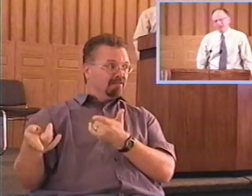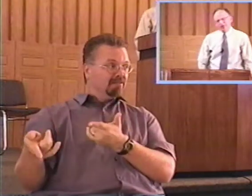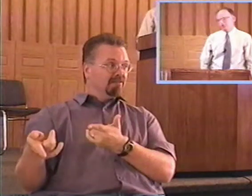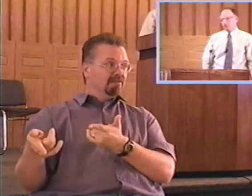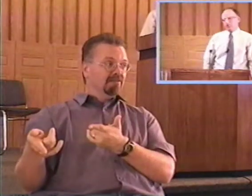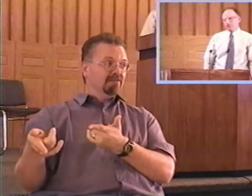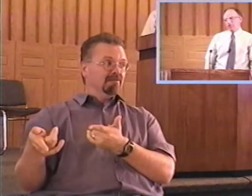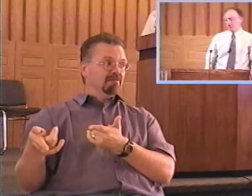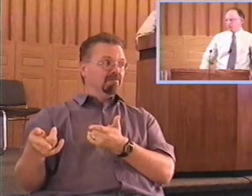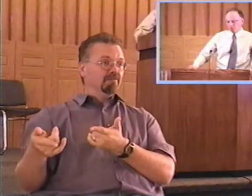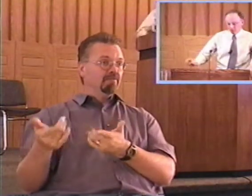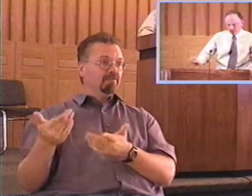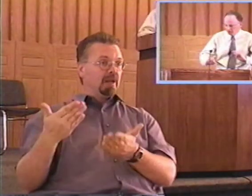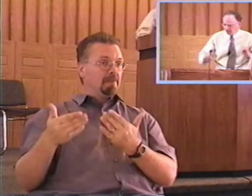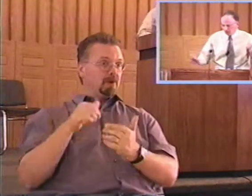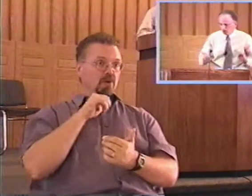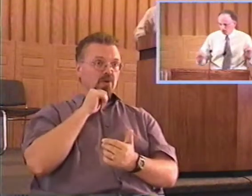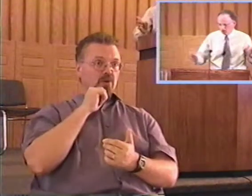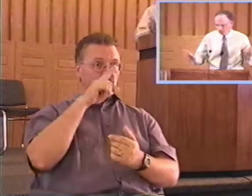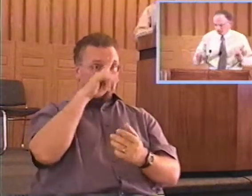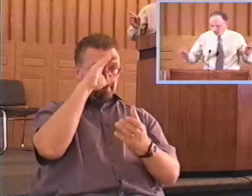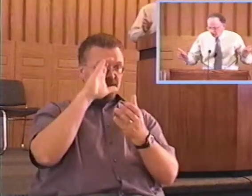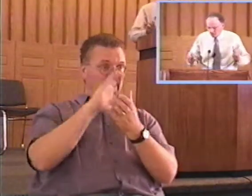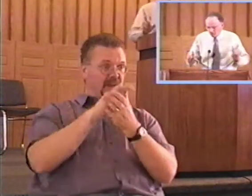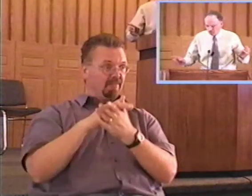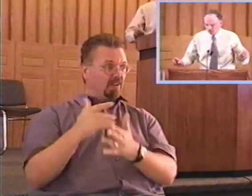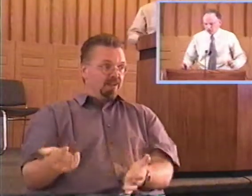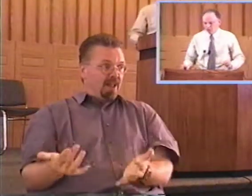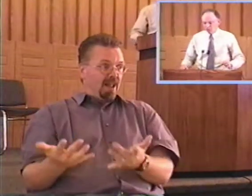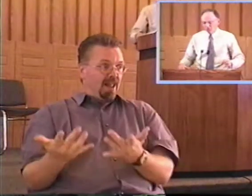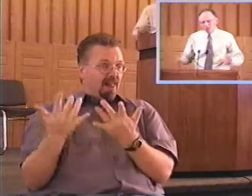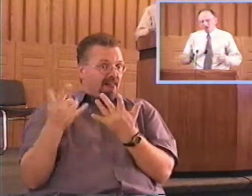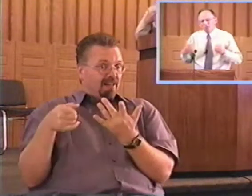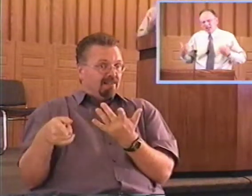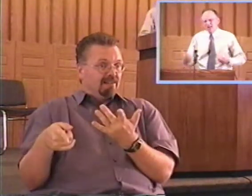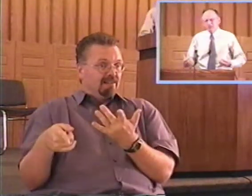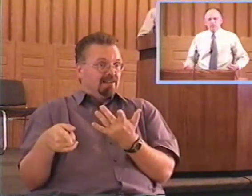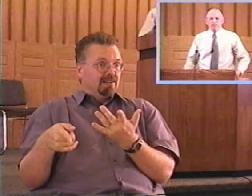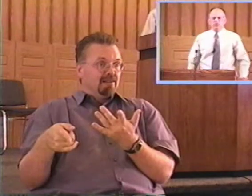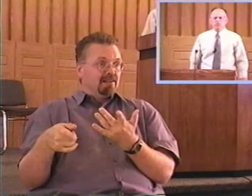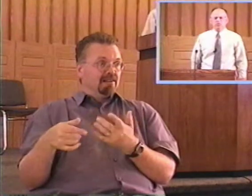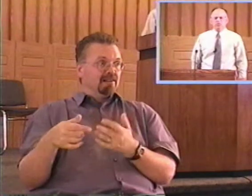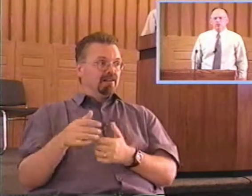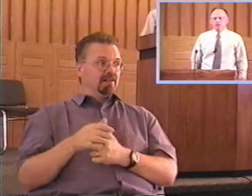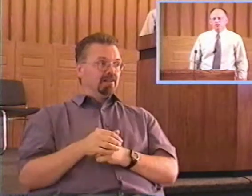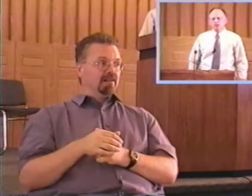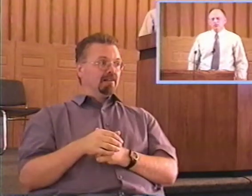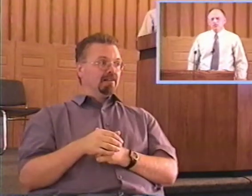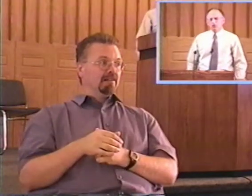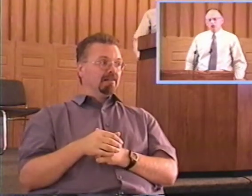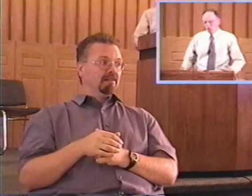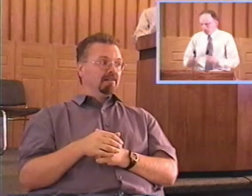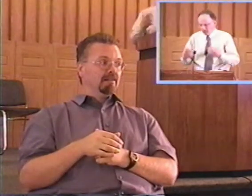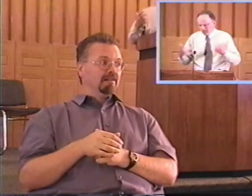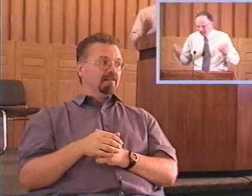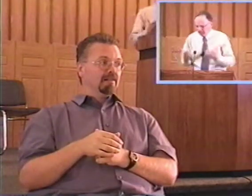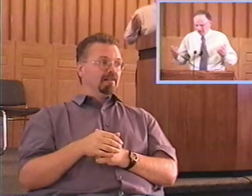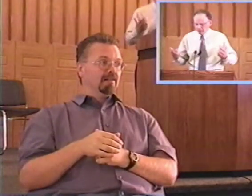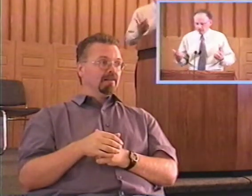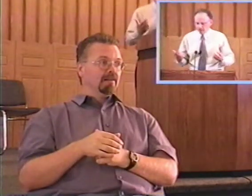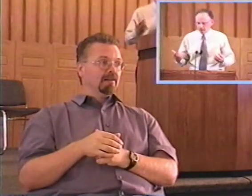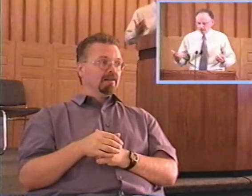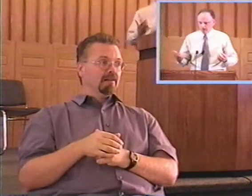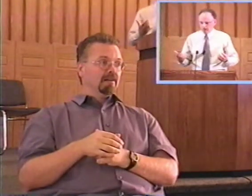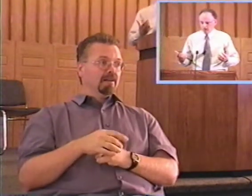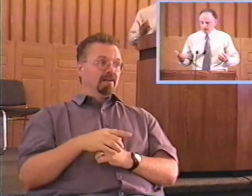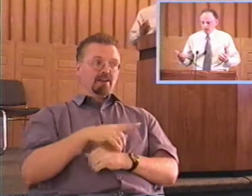You don't believe there's a hell. You really don't. You don't. You've got rabies. You don't